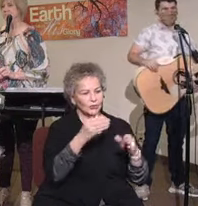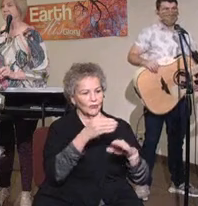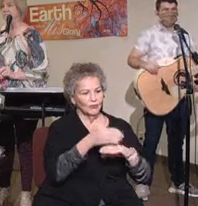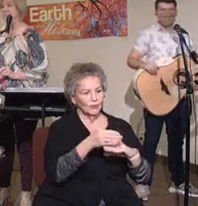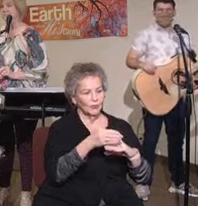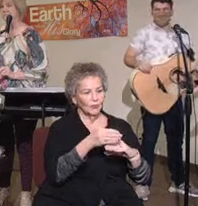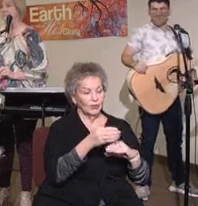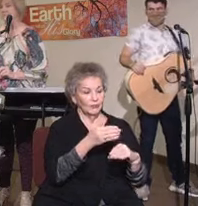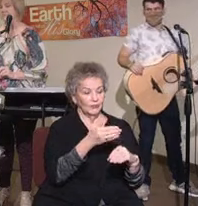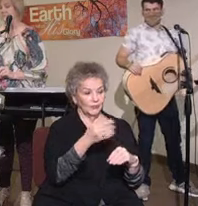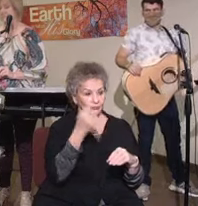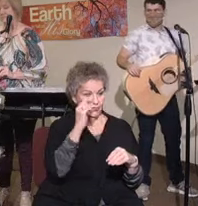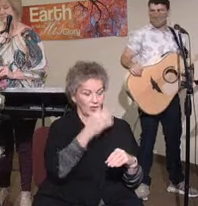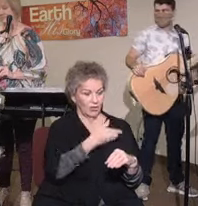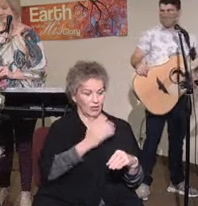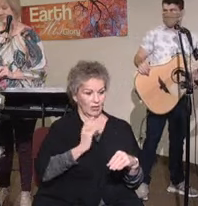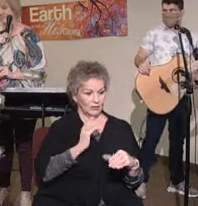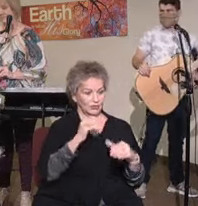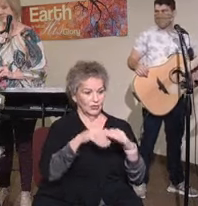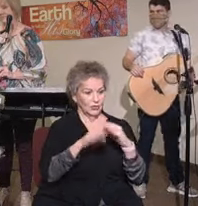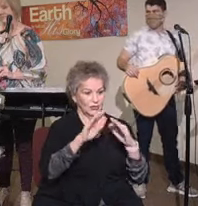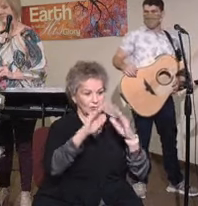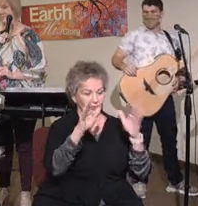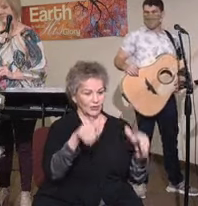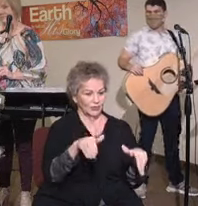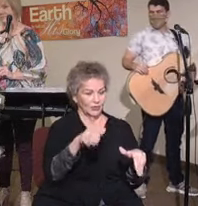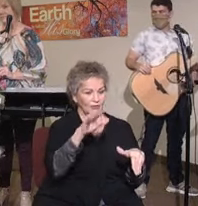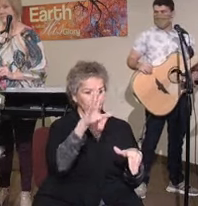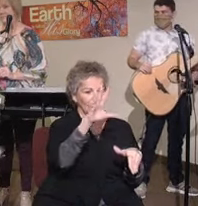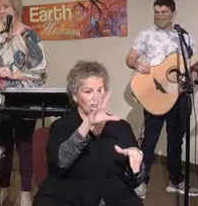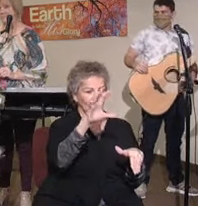the building is now